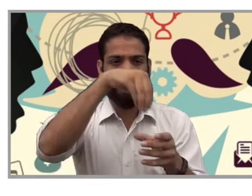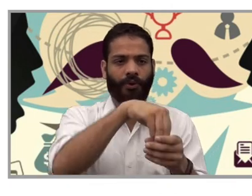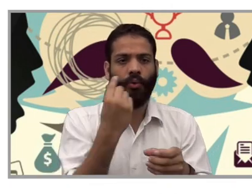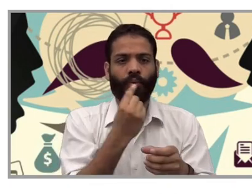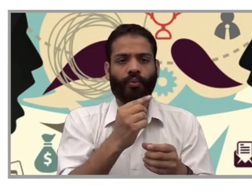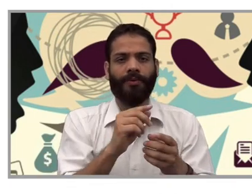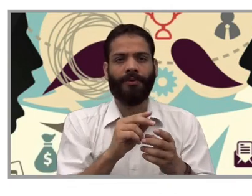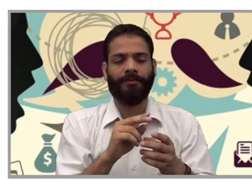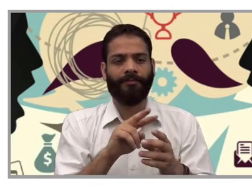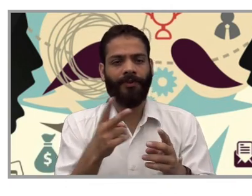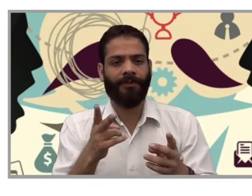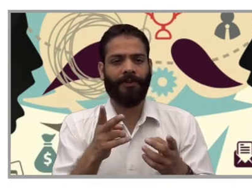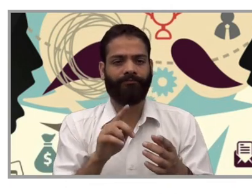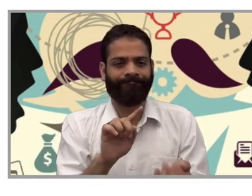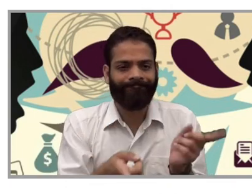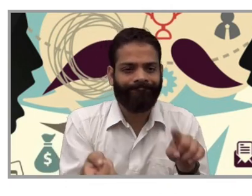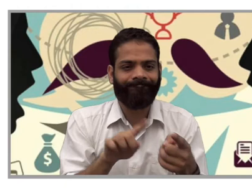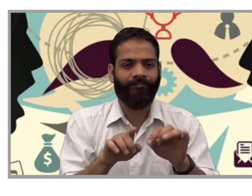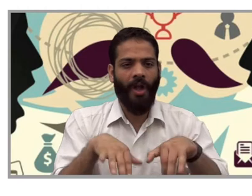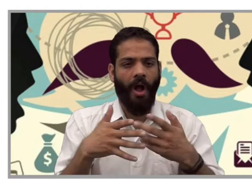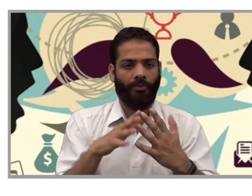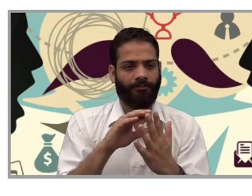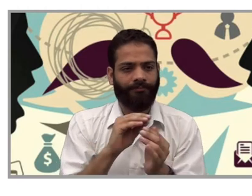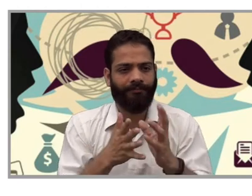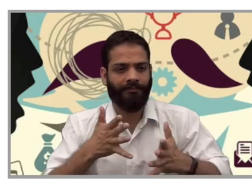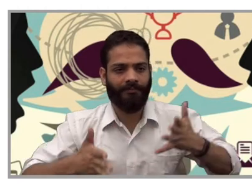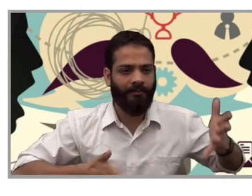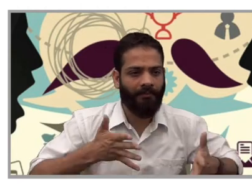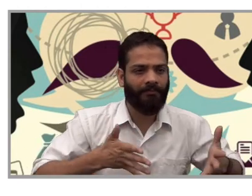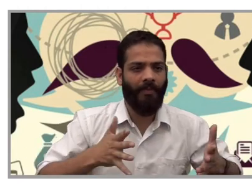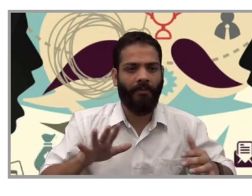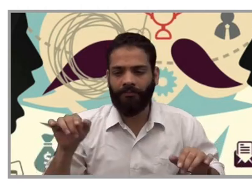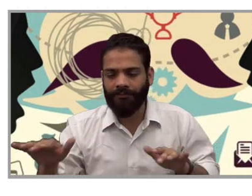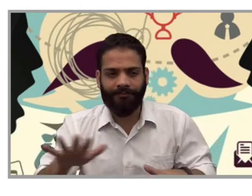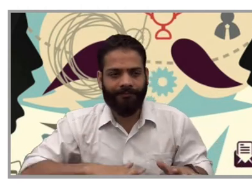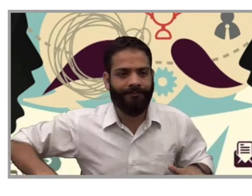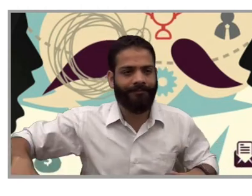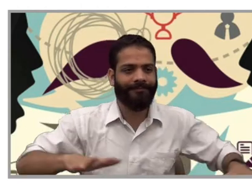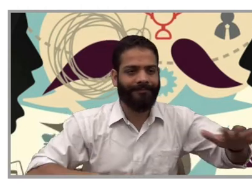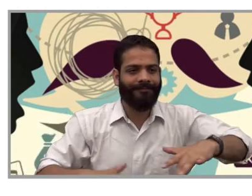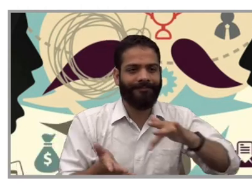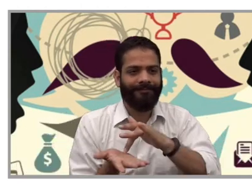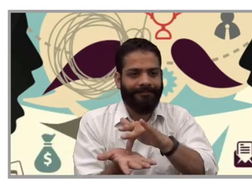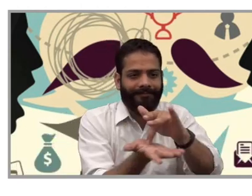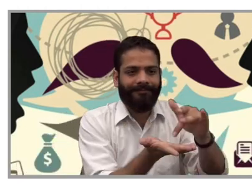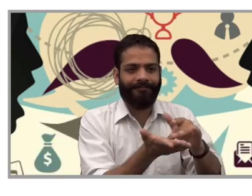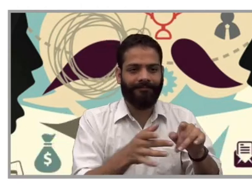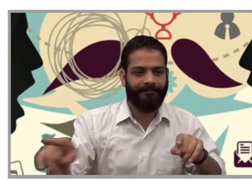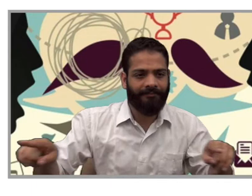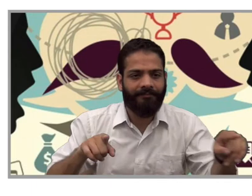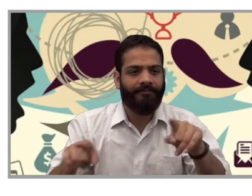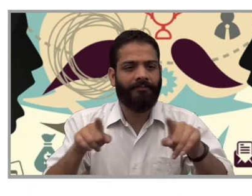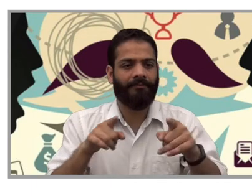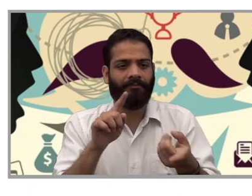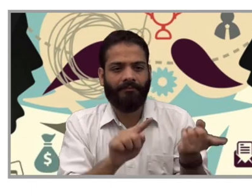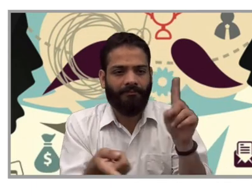various signs. Localization and indexing are one of the such strategies